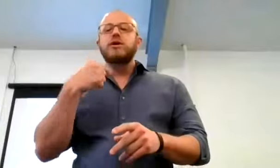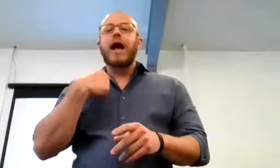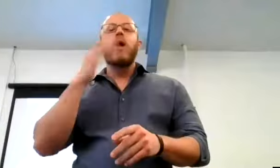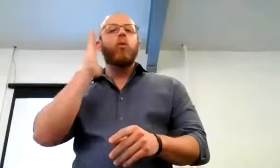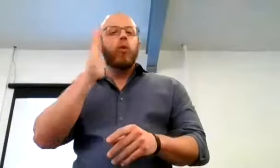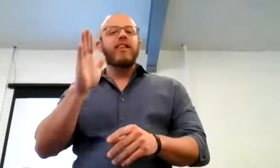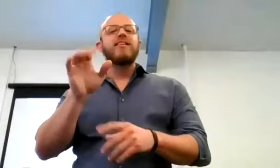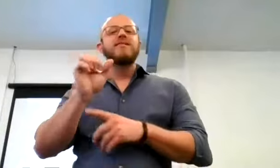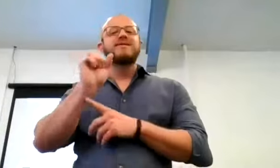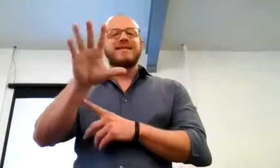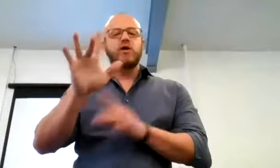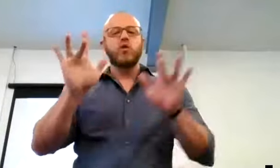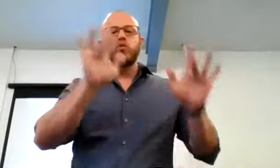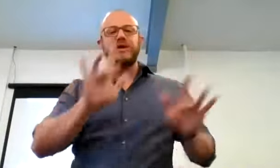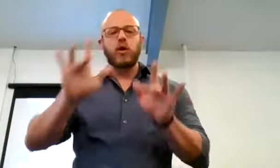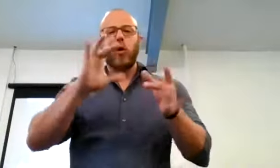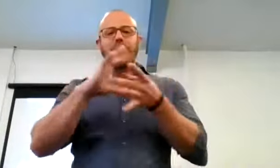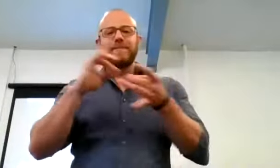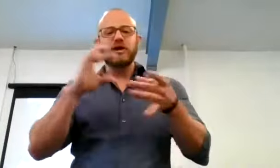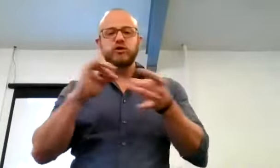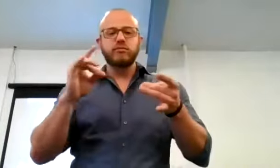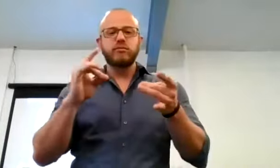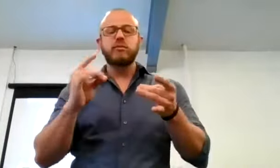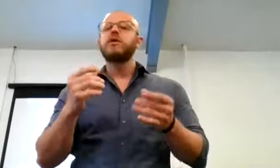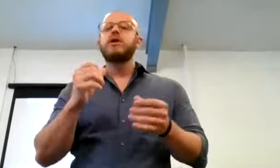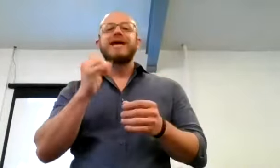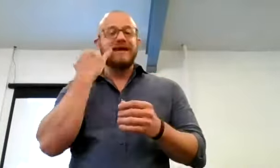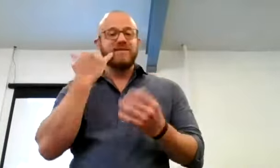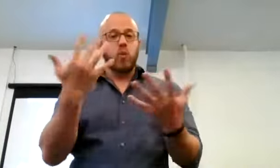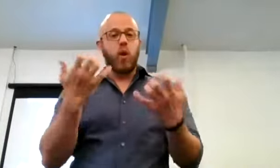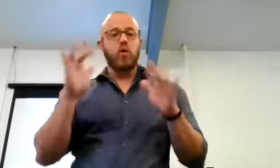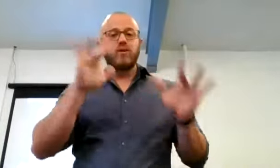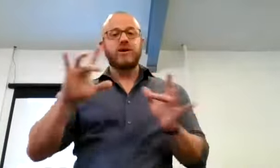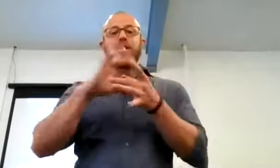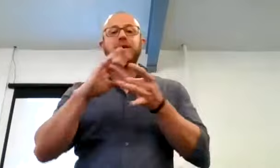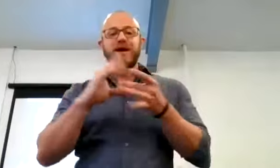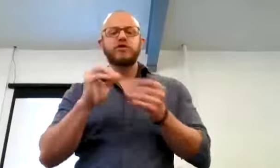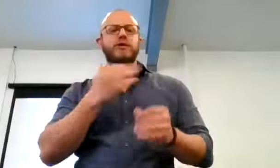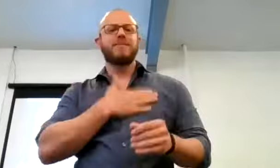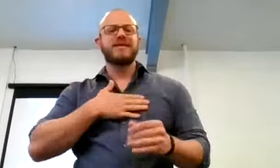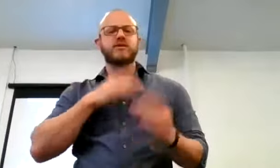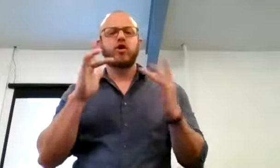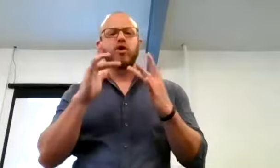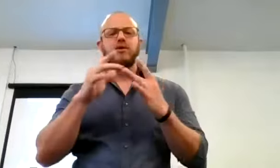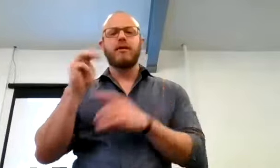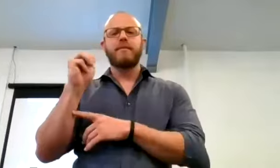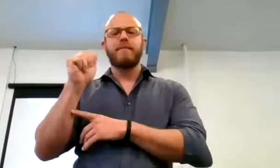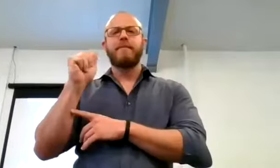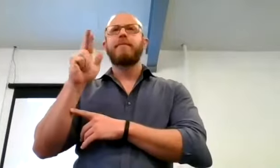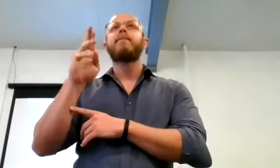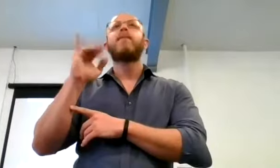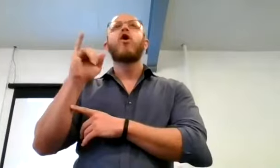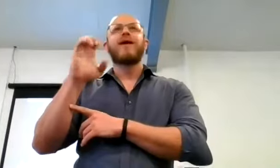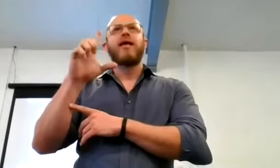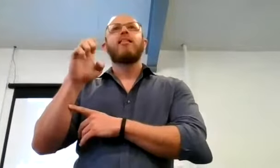So if someone asked a question, will we send the recording? If you want the recording, please